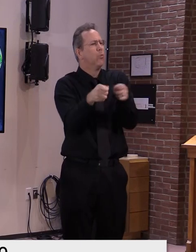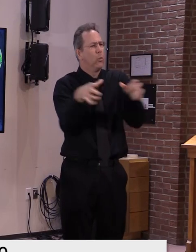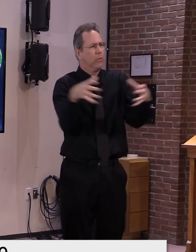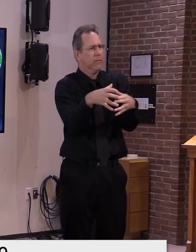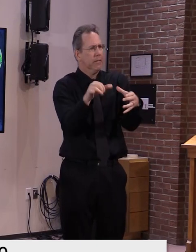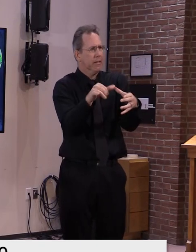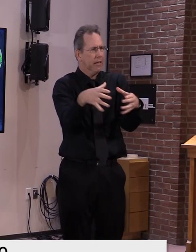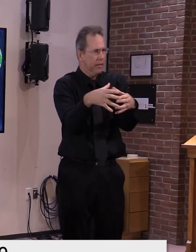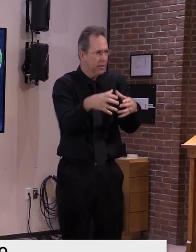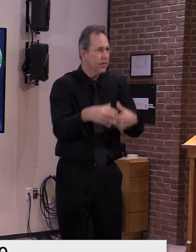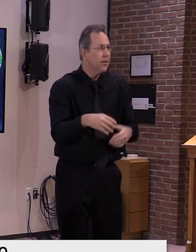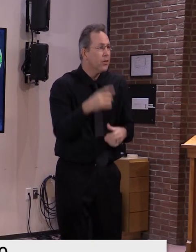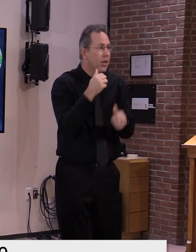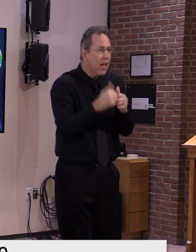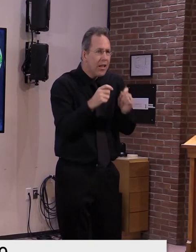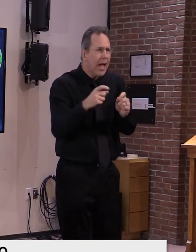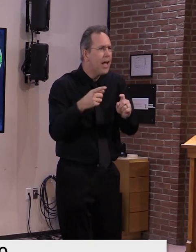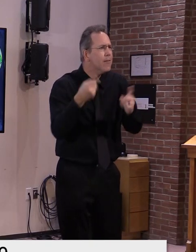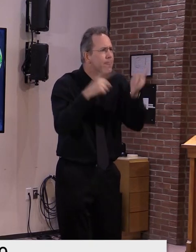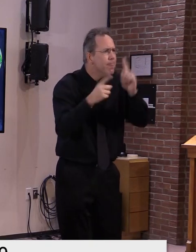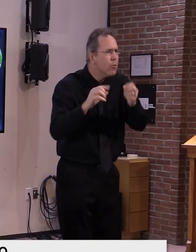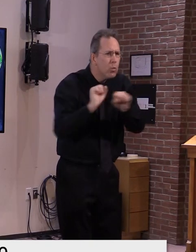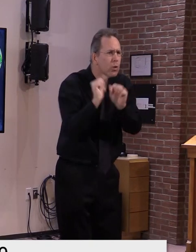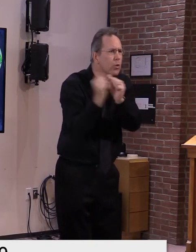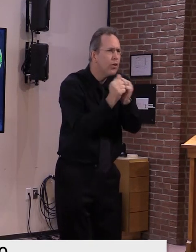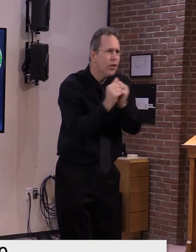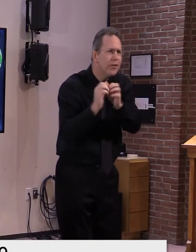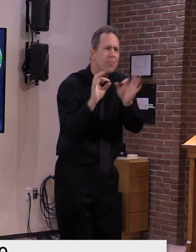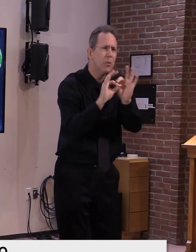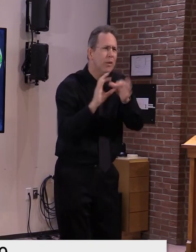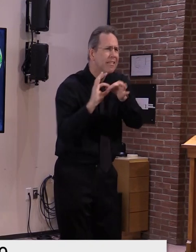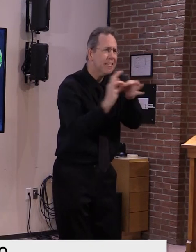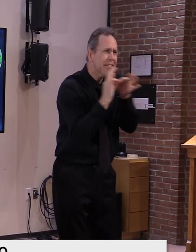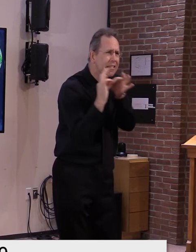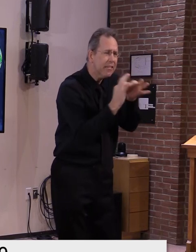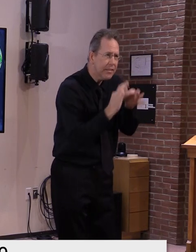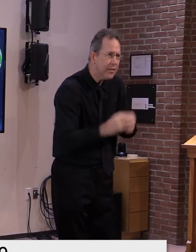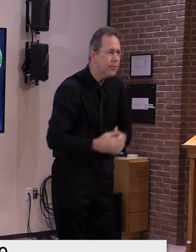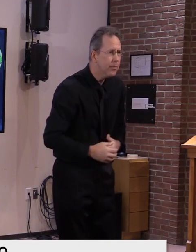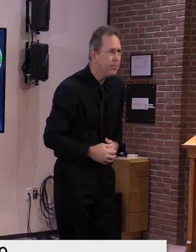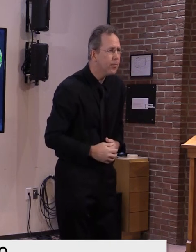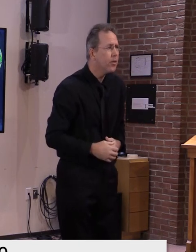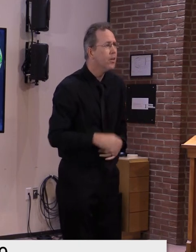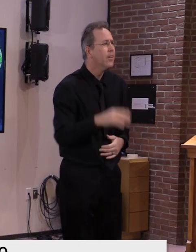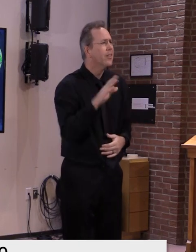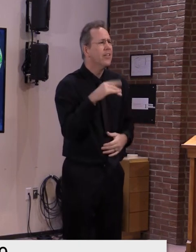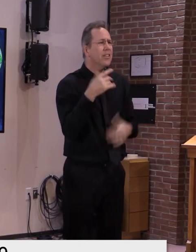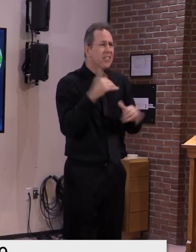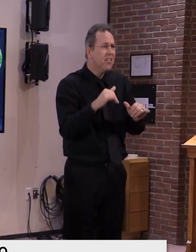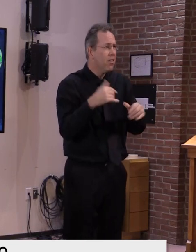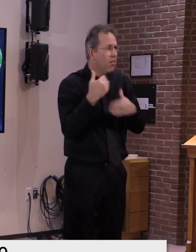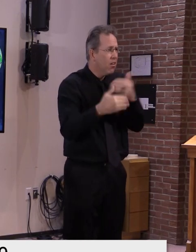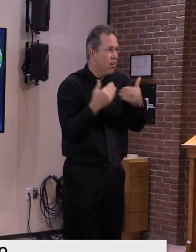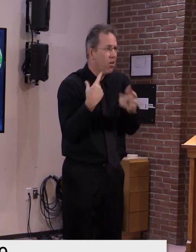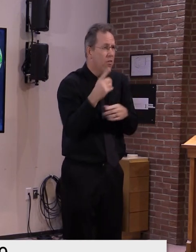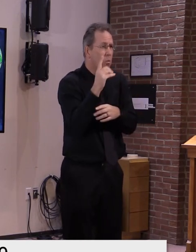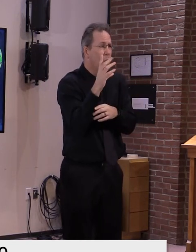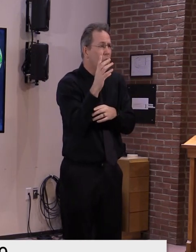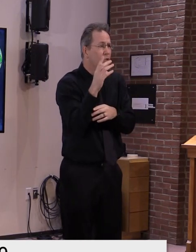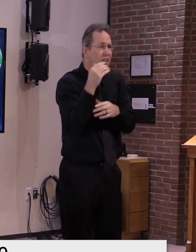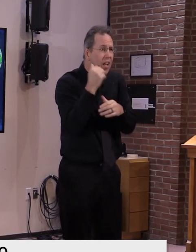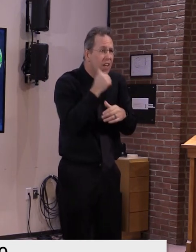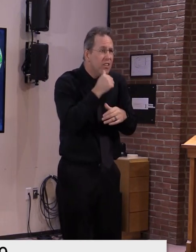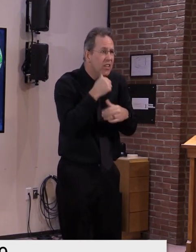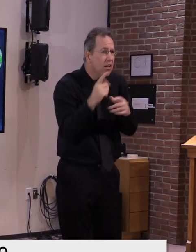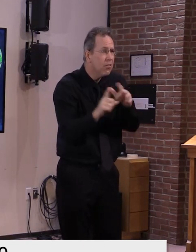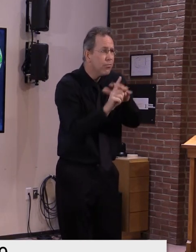collectively continues to be crucial, because we're still seeing too many days with over 100 new cases. And our